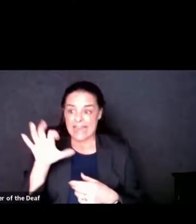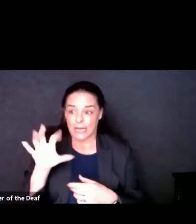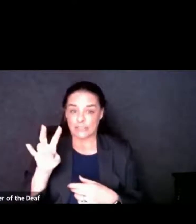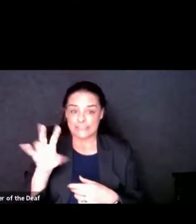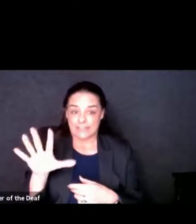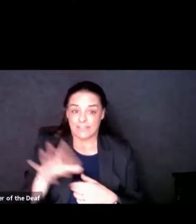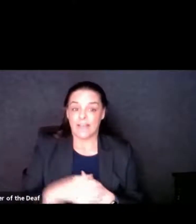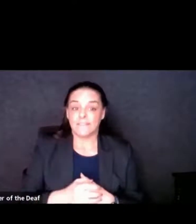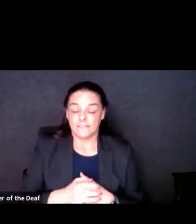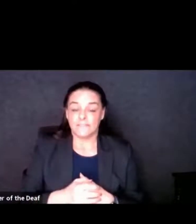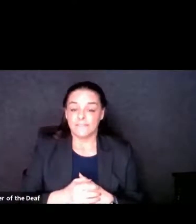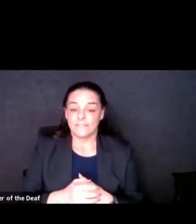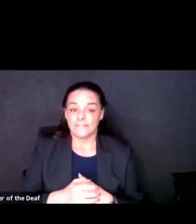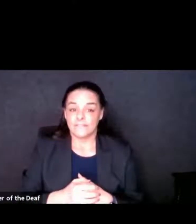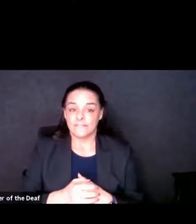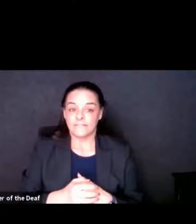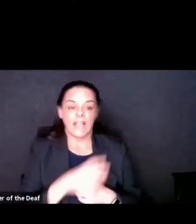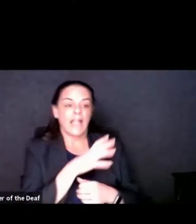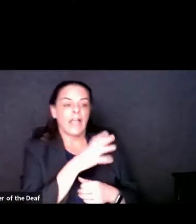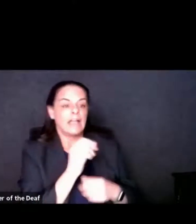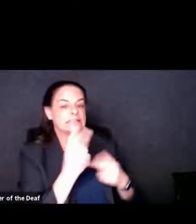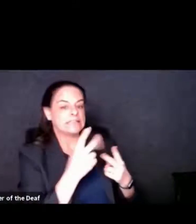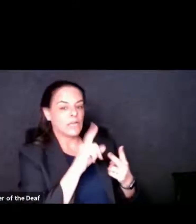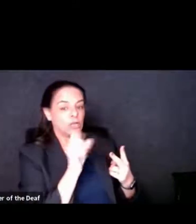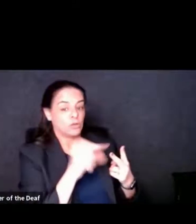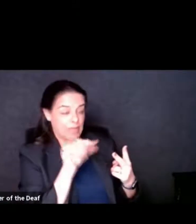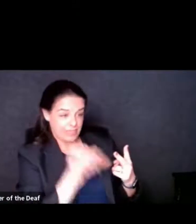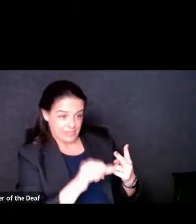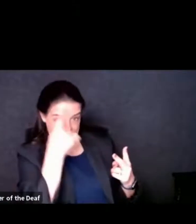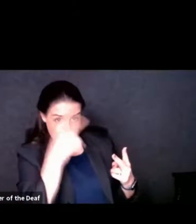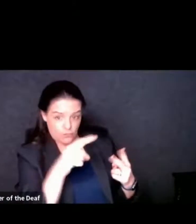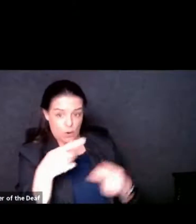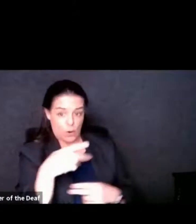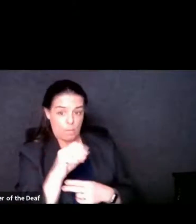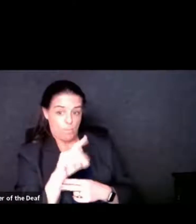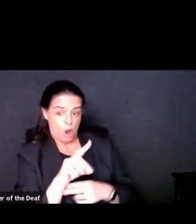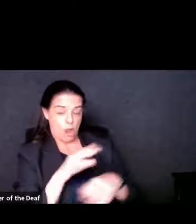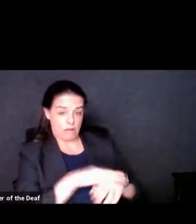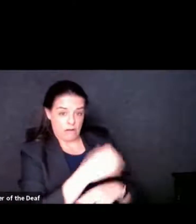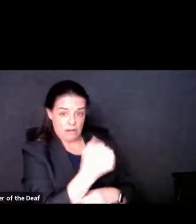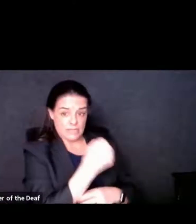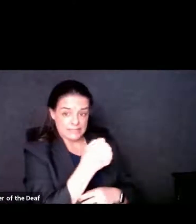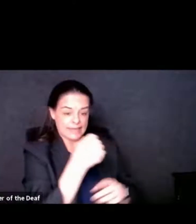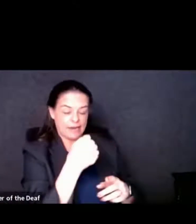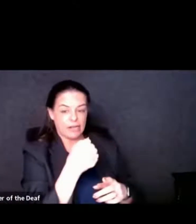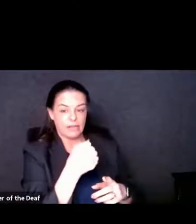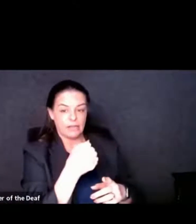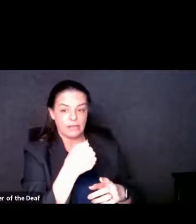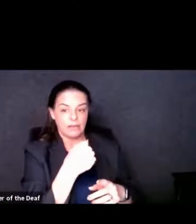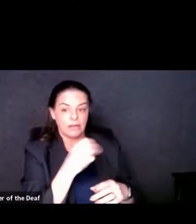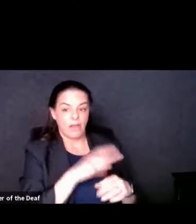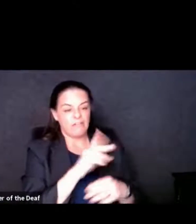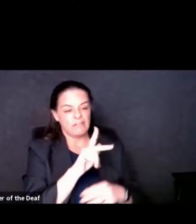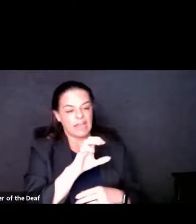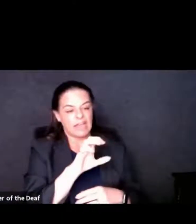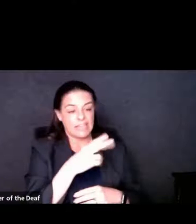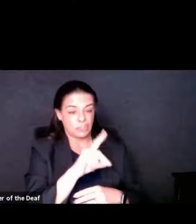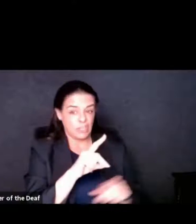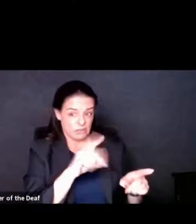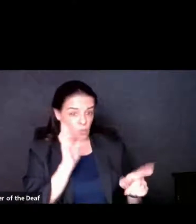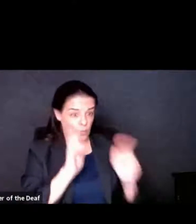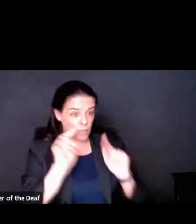975. And he asks, and this is for a pod on Saturday at KCHD. Will people be able to sign up via